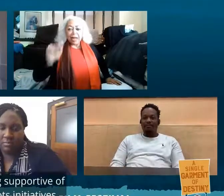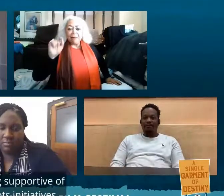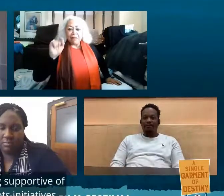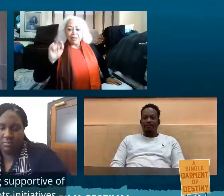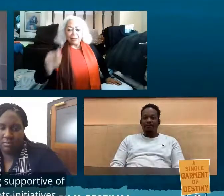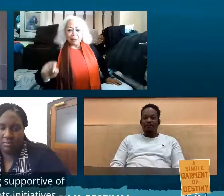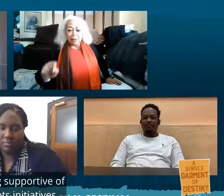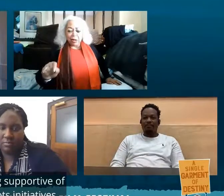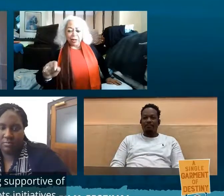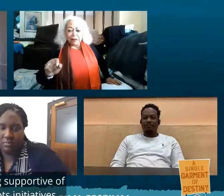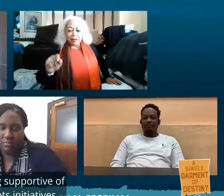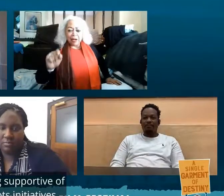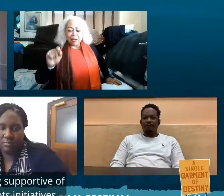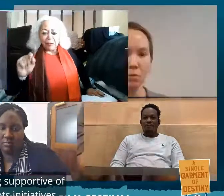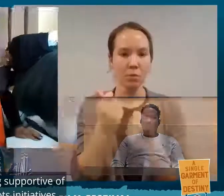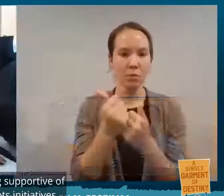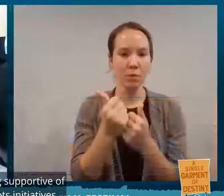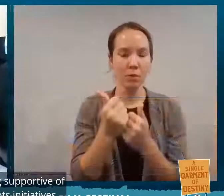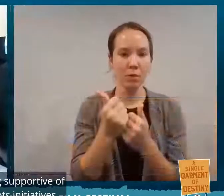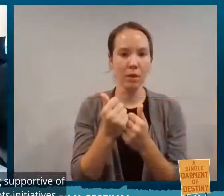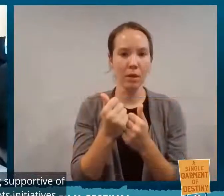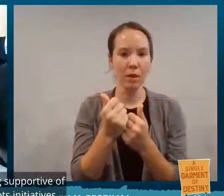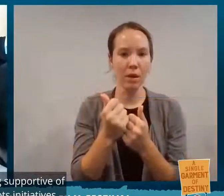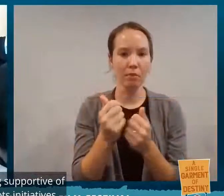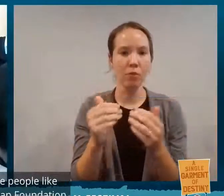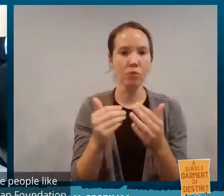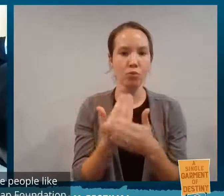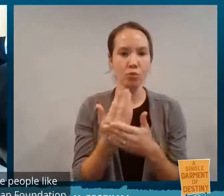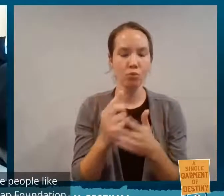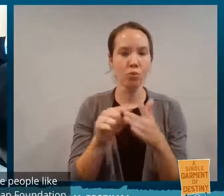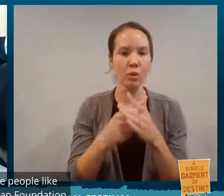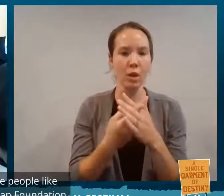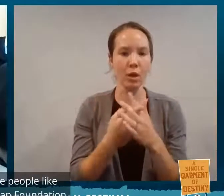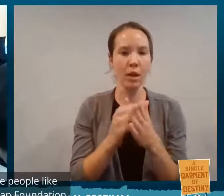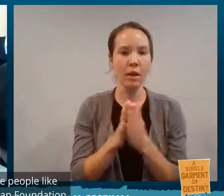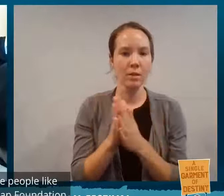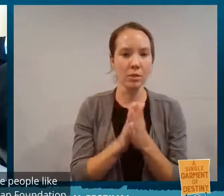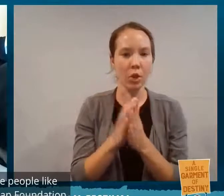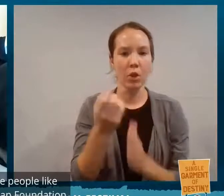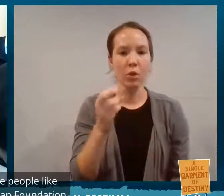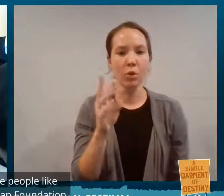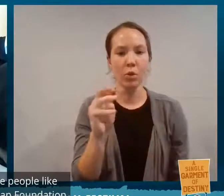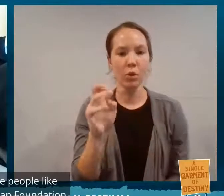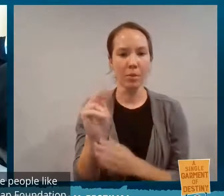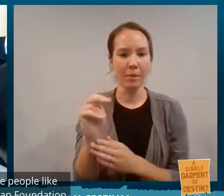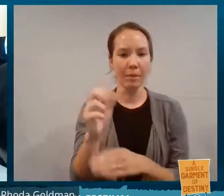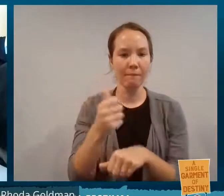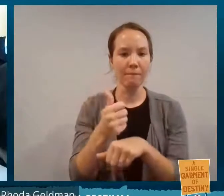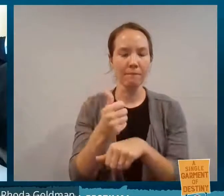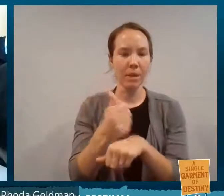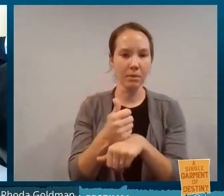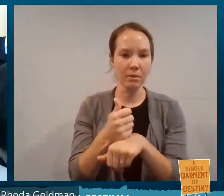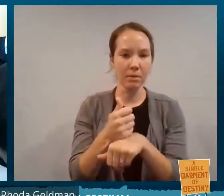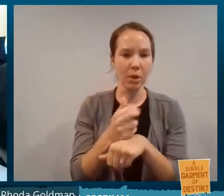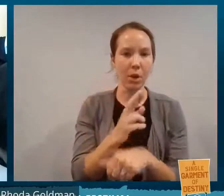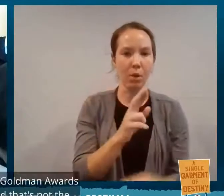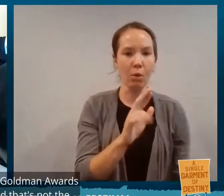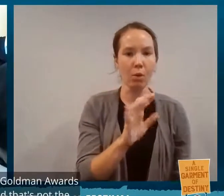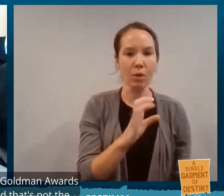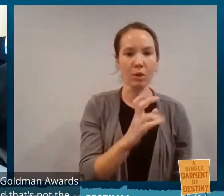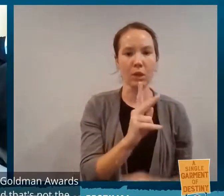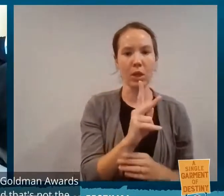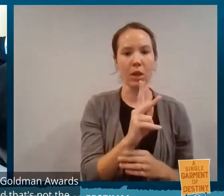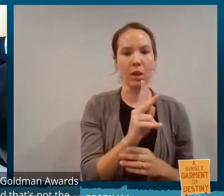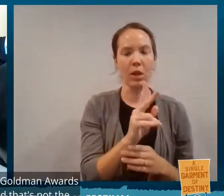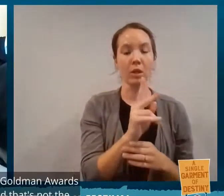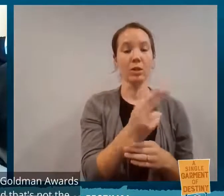flexible and being supportive of grassroots initiatives. You have people like the Goldman Foundation, Richard and Rhoda Goldman, who